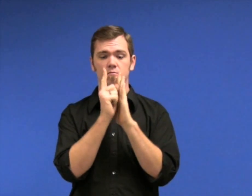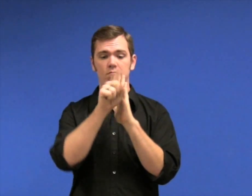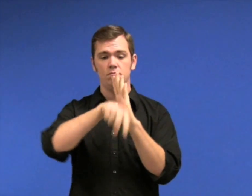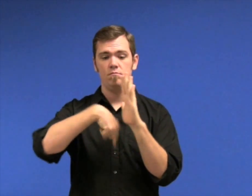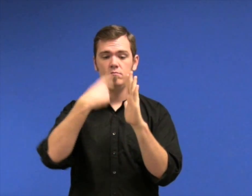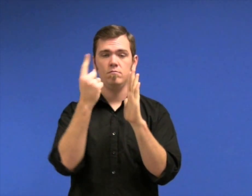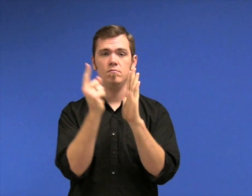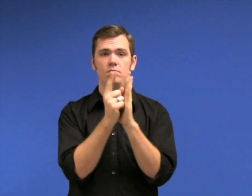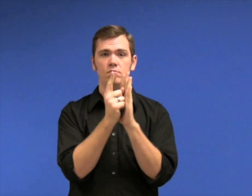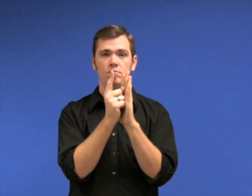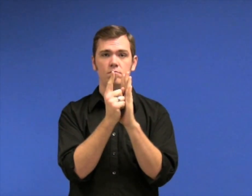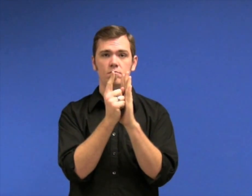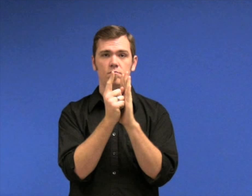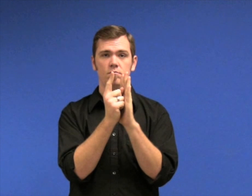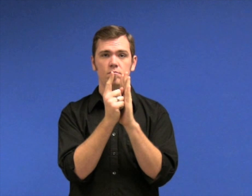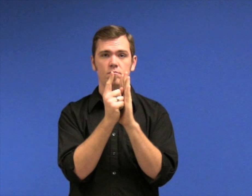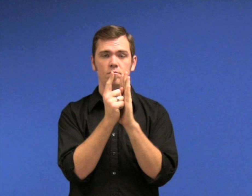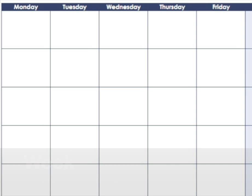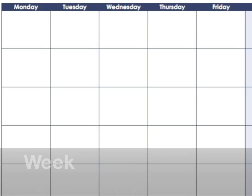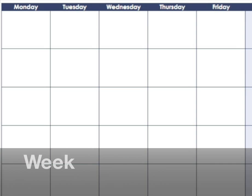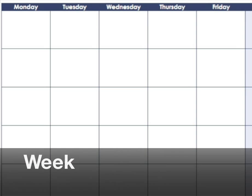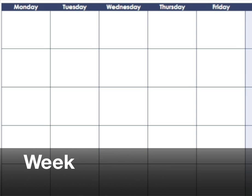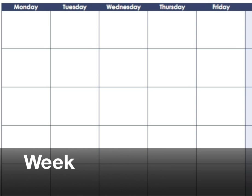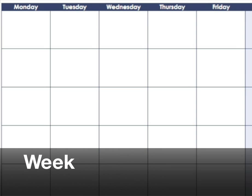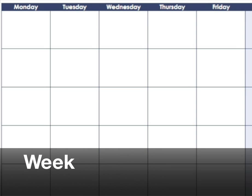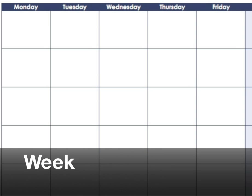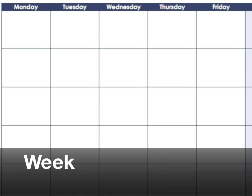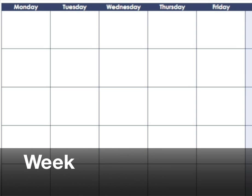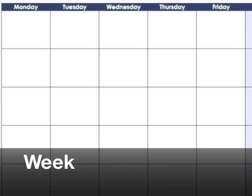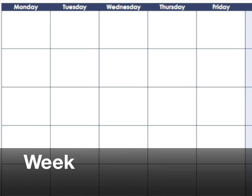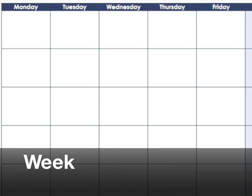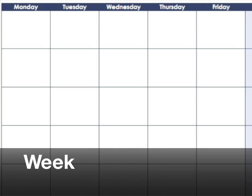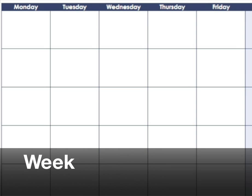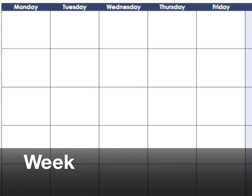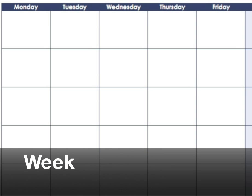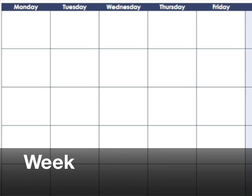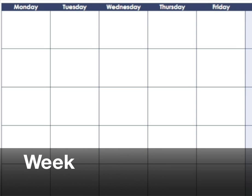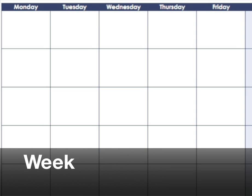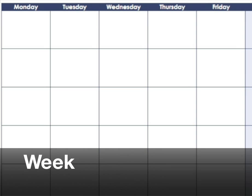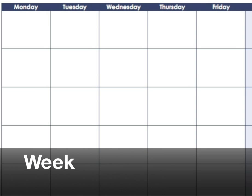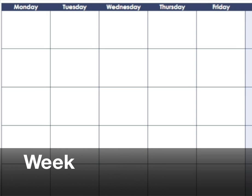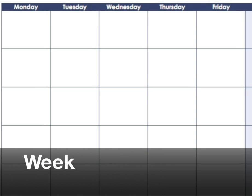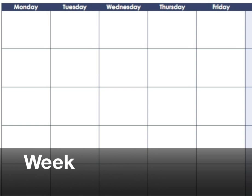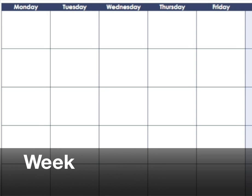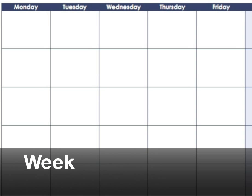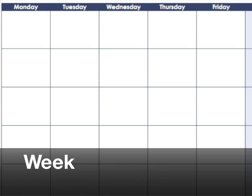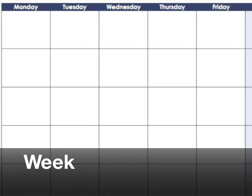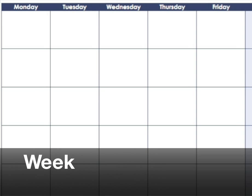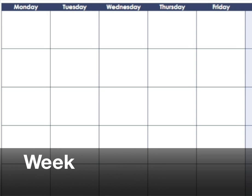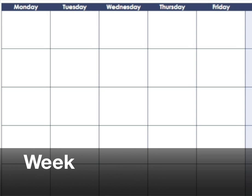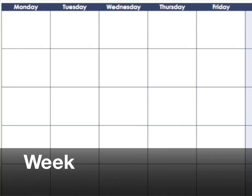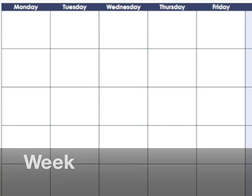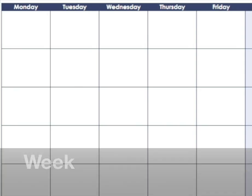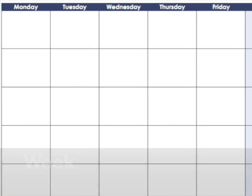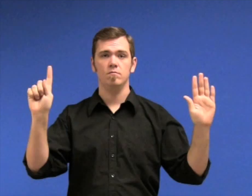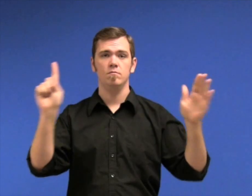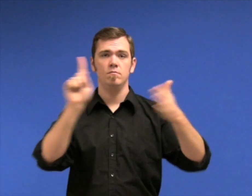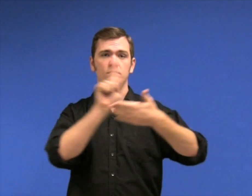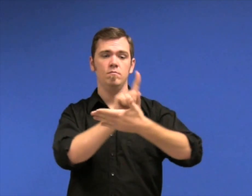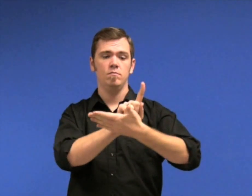or hour. They're really up to you, whichever one you like better. All right, our next sign is week, as in days of the week. There is the sign for